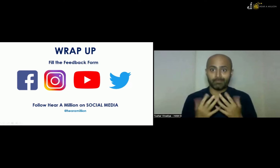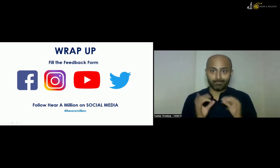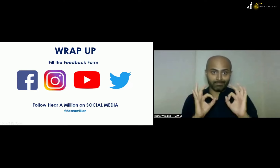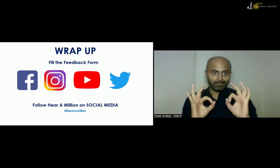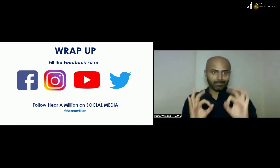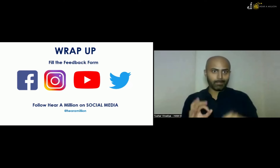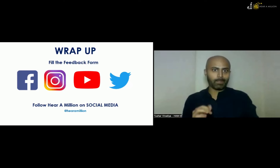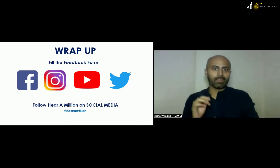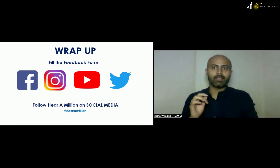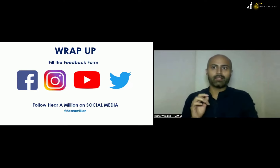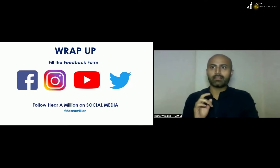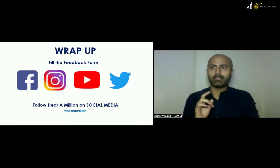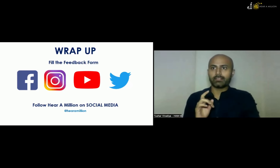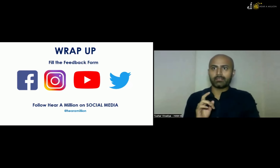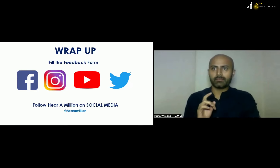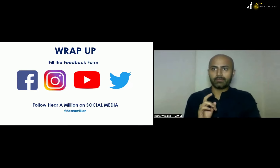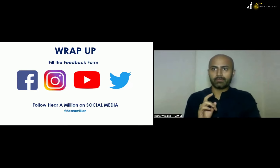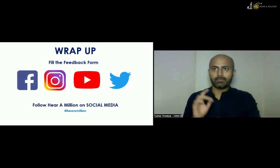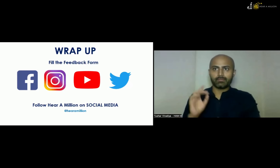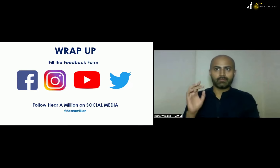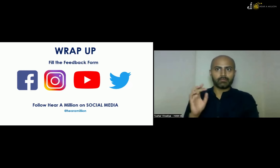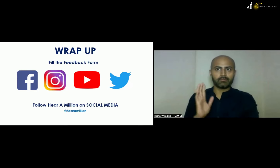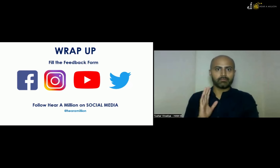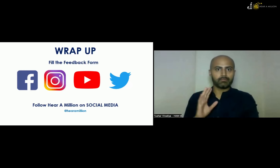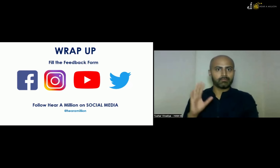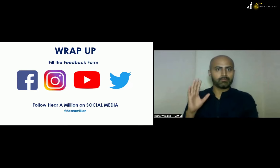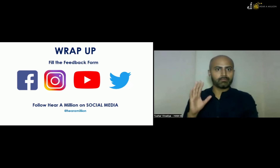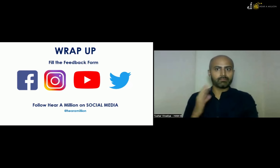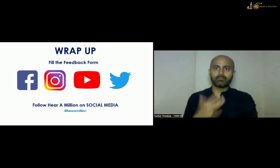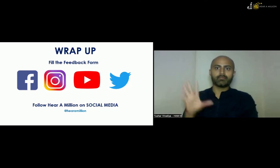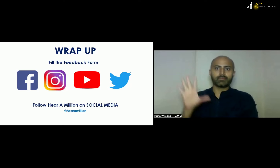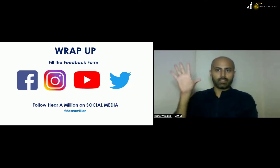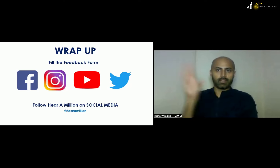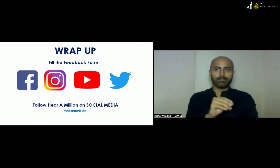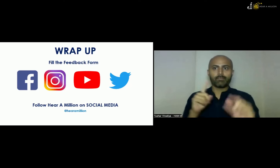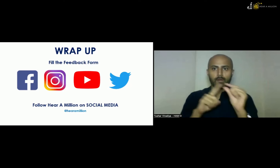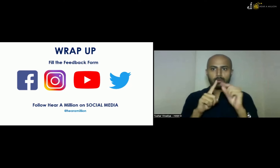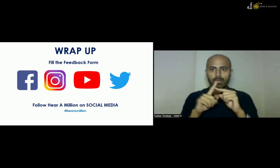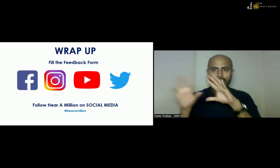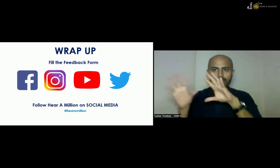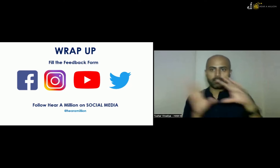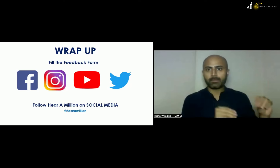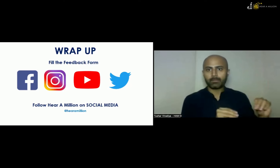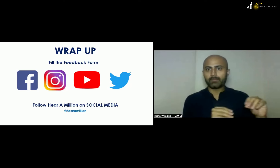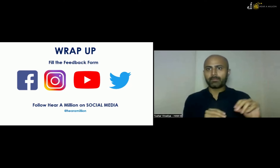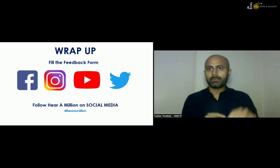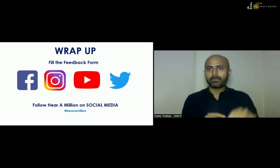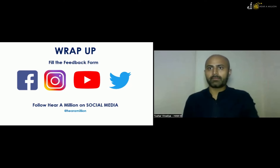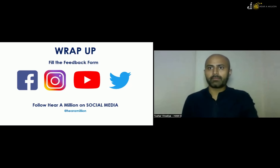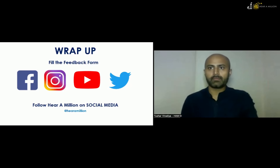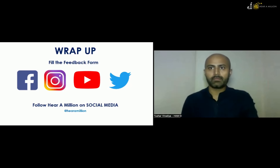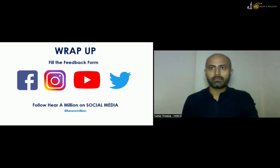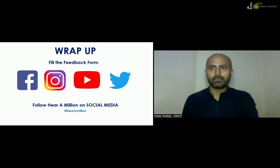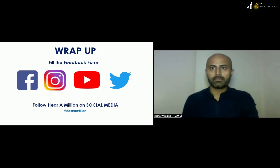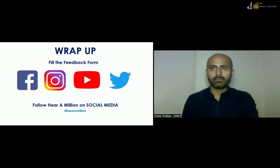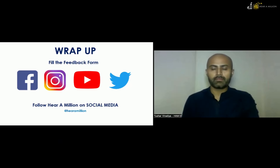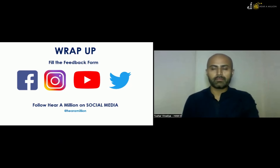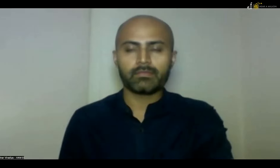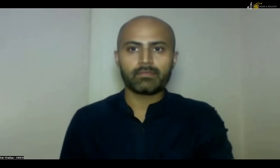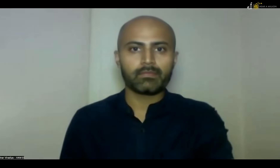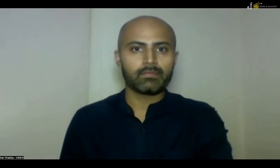if you would like to have a new topic covering it in the next Manthan, you